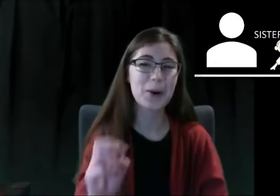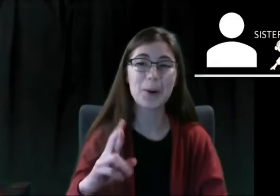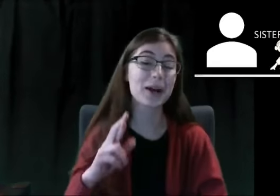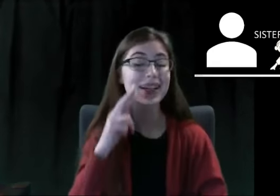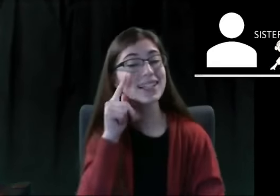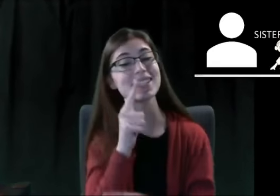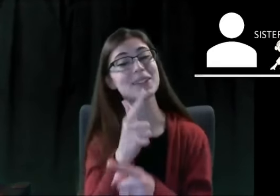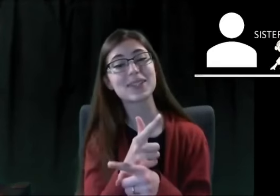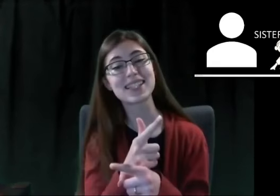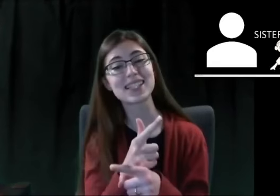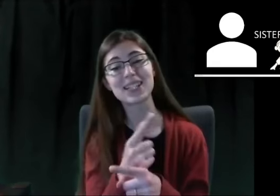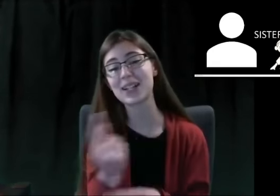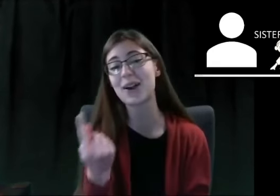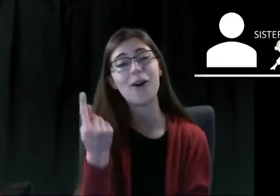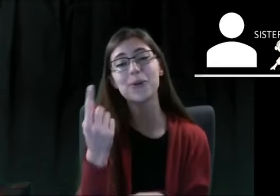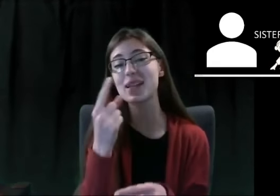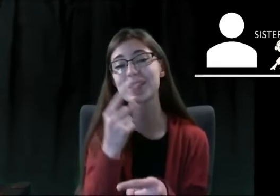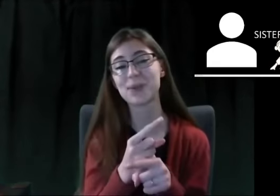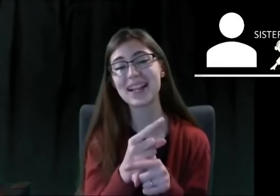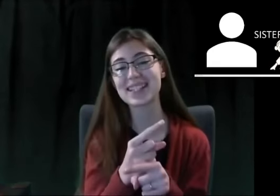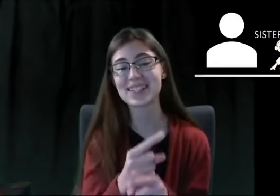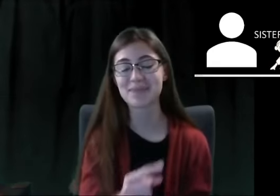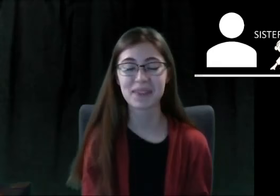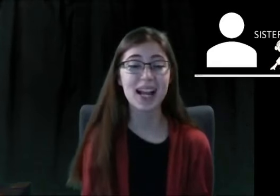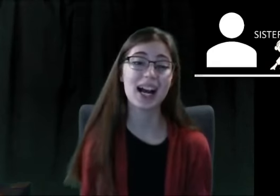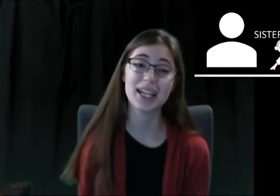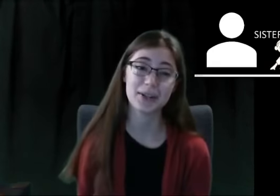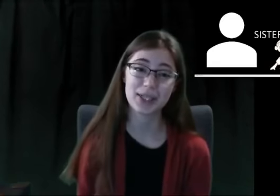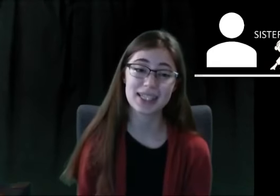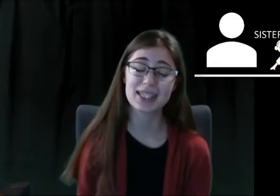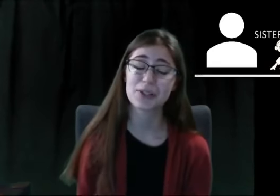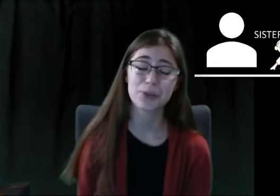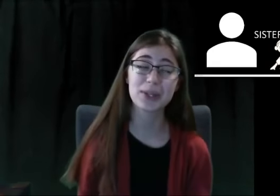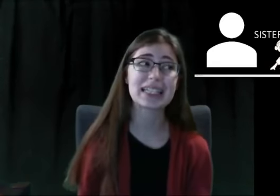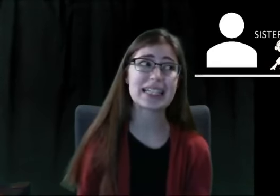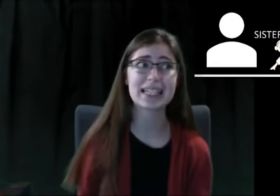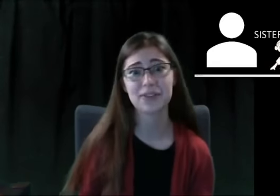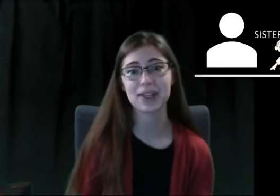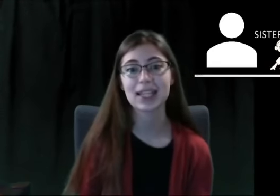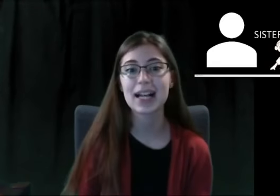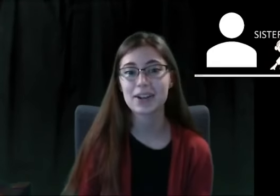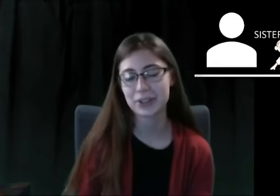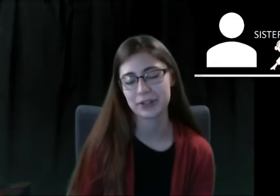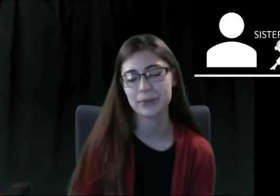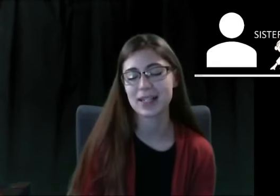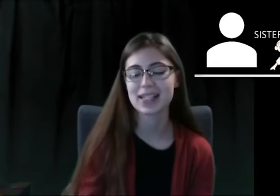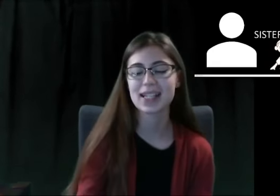Or isn't your sister always right? I know that's really definitely not true, but it's kind of